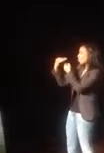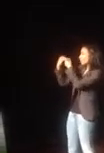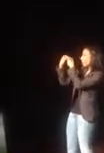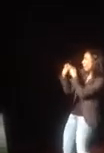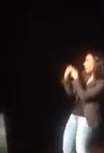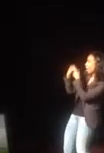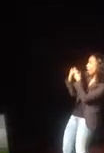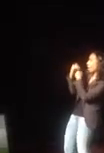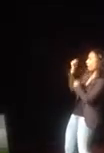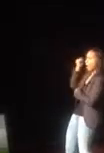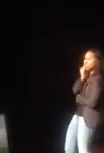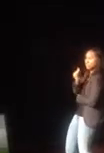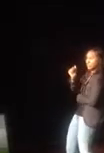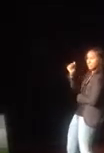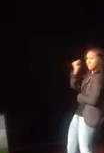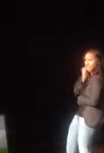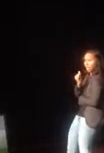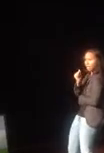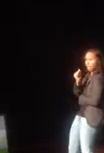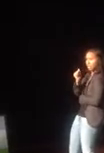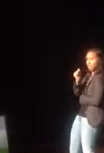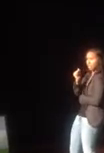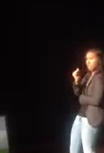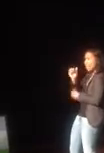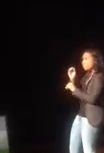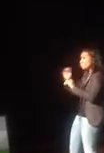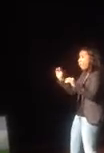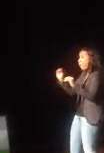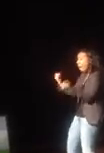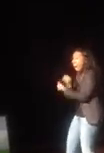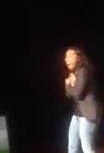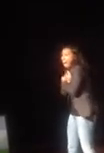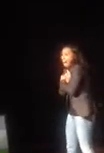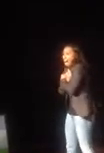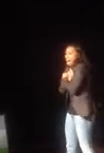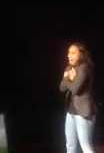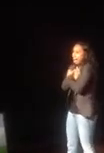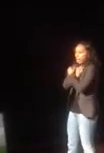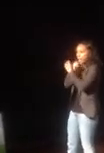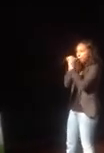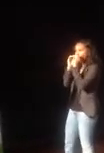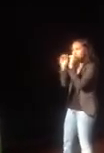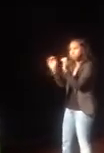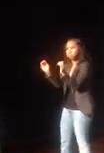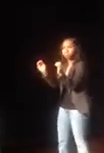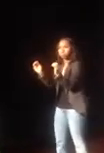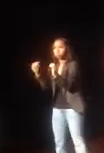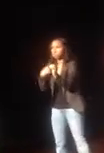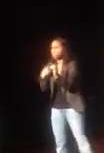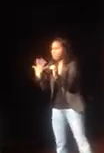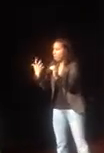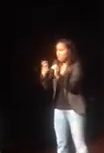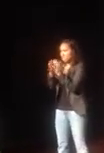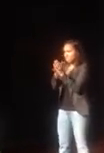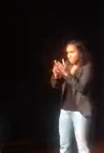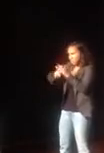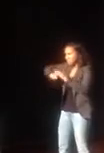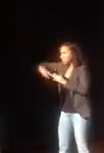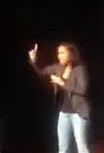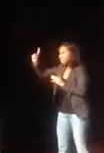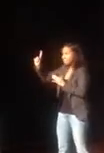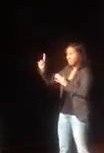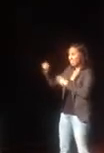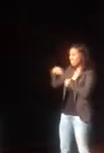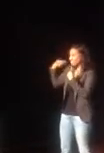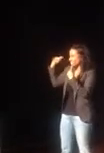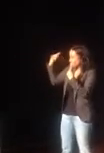exist, instead it breeded hate. I swear I could not wait to escape. So after being beat like a man on